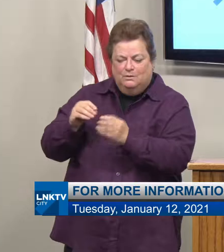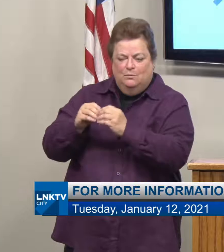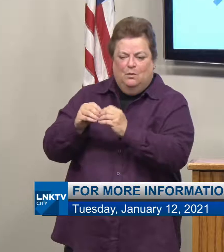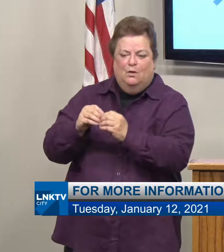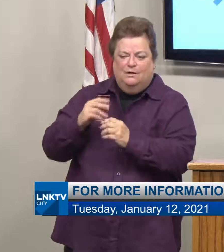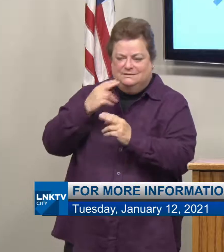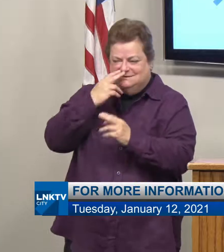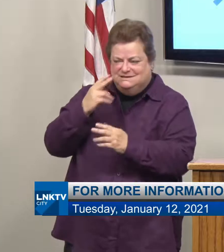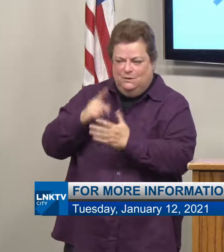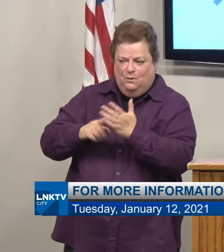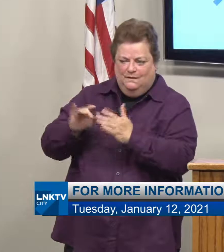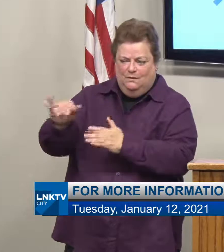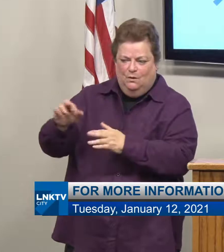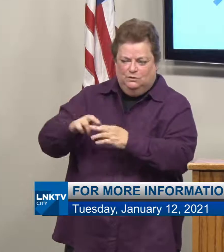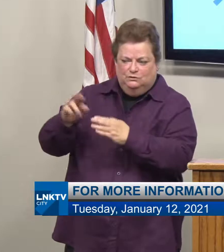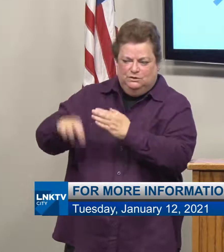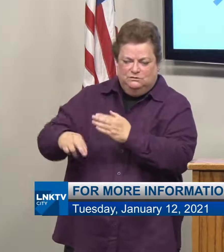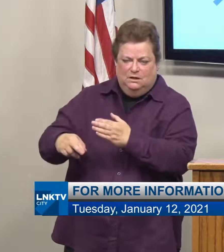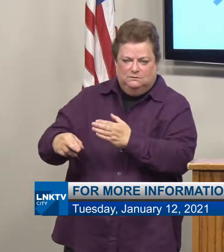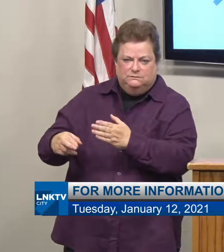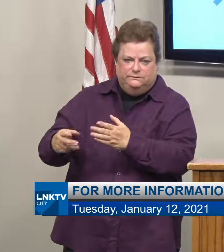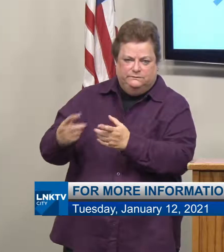results are.